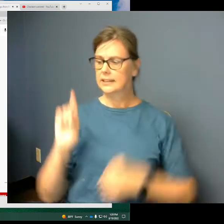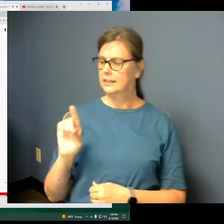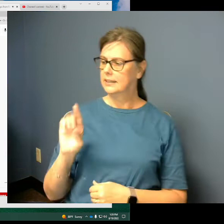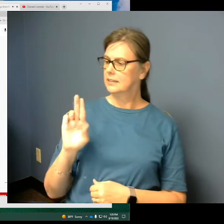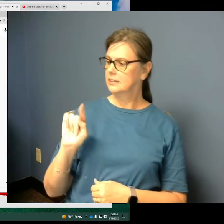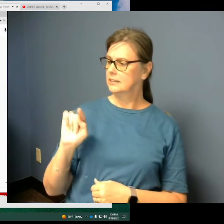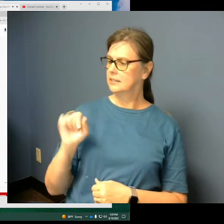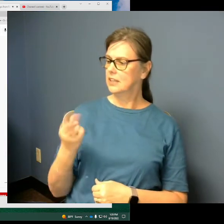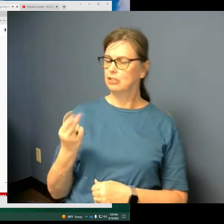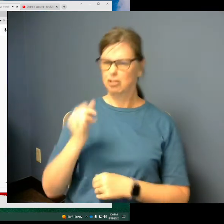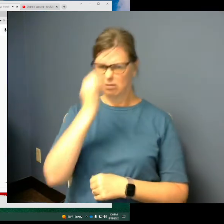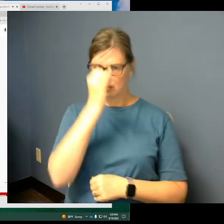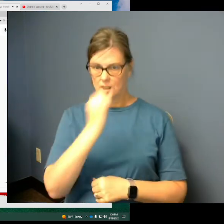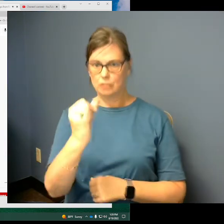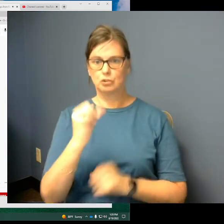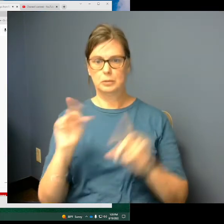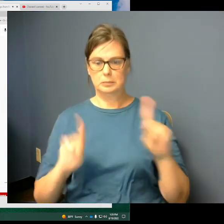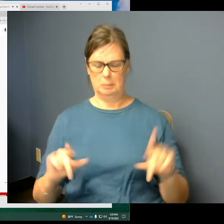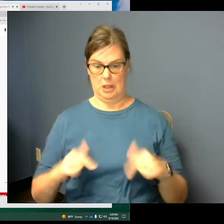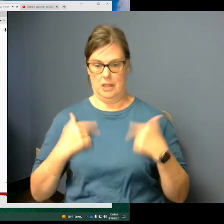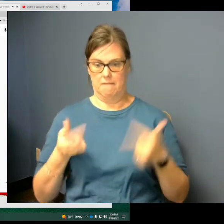there for about